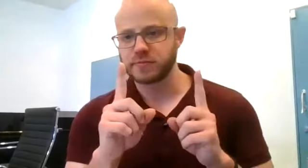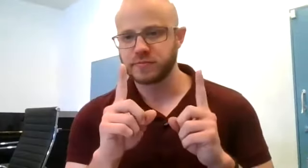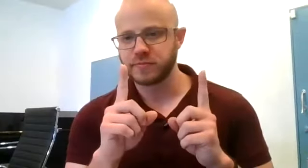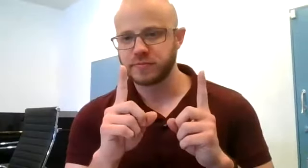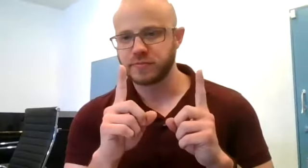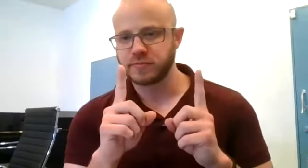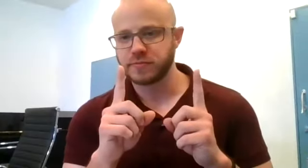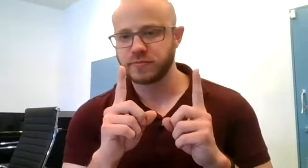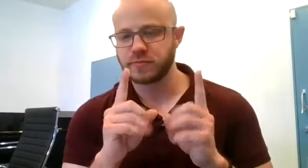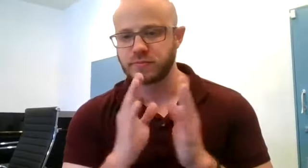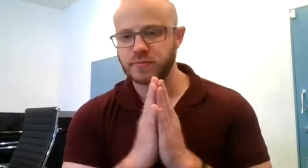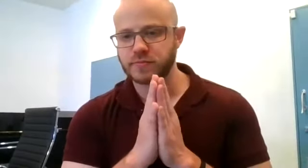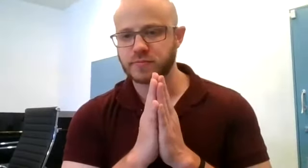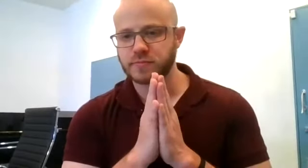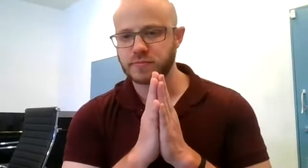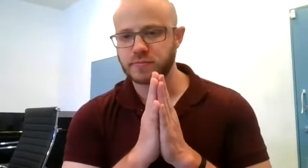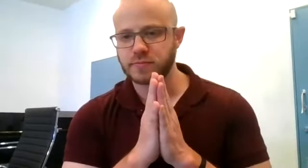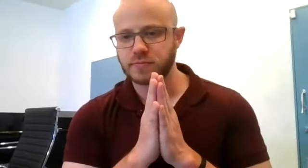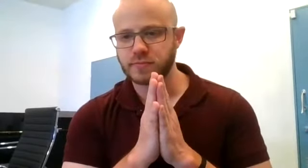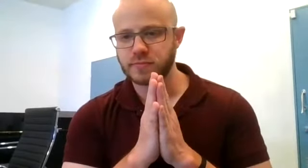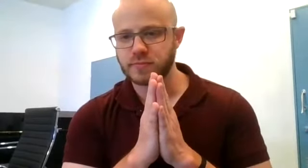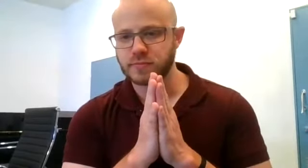Okay, someone's typing in the chat, asking a question.